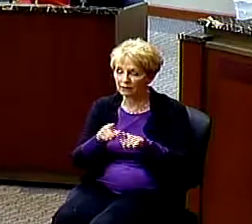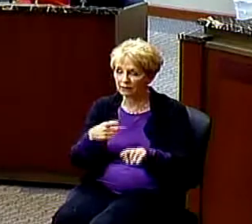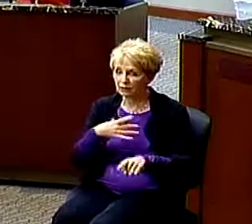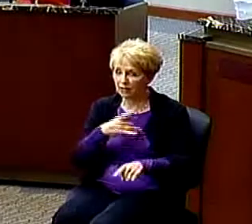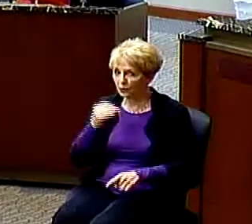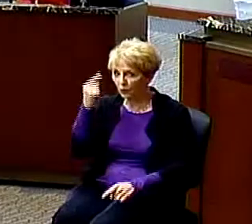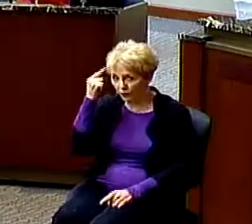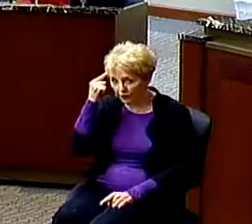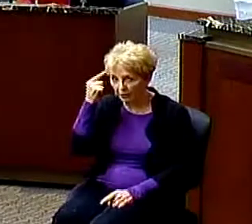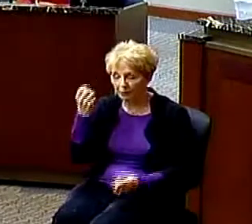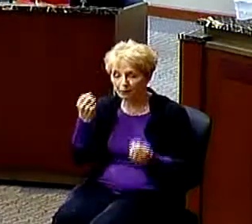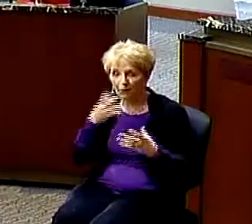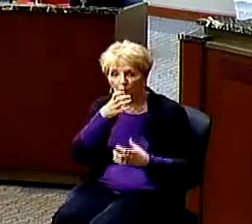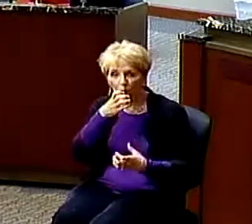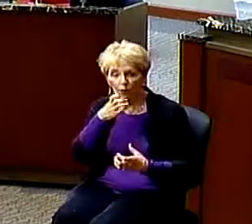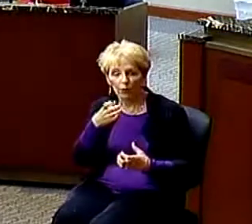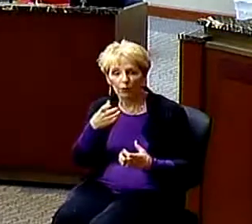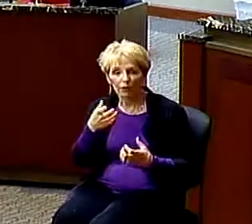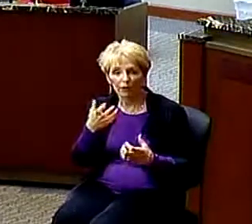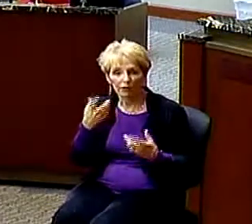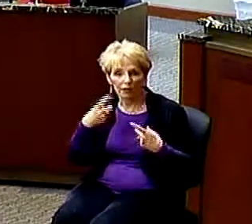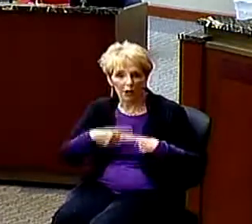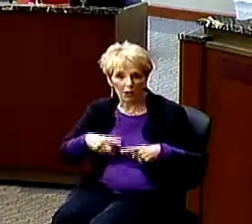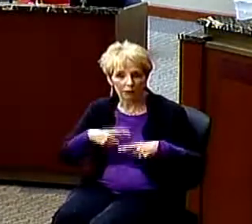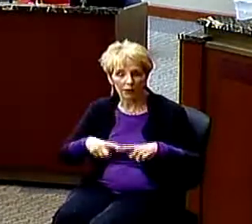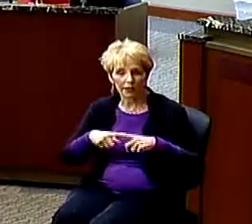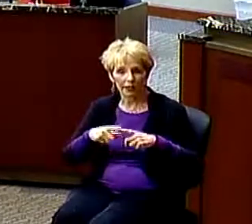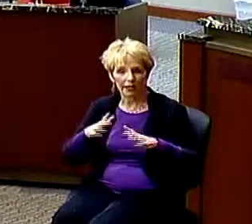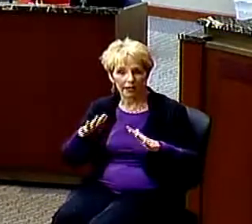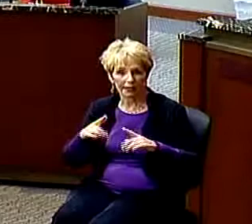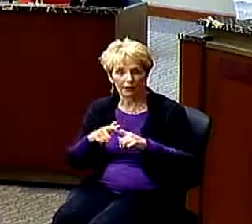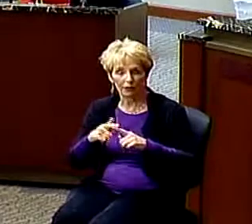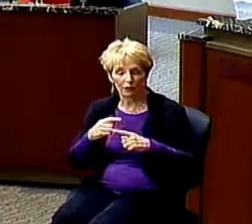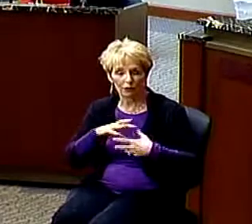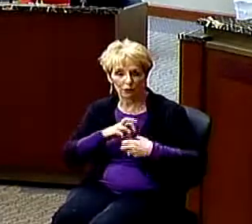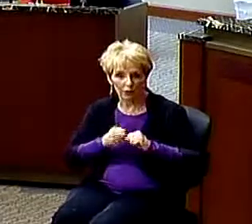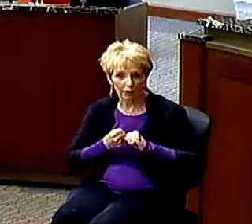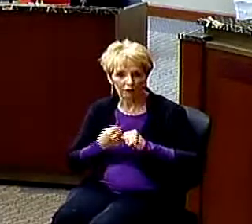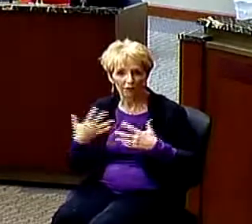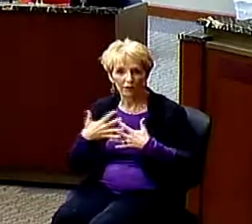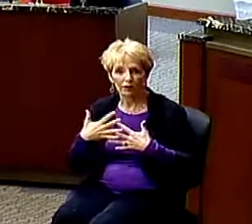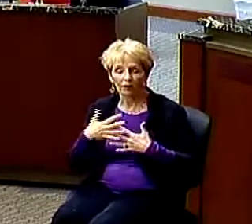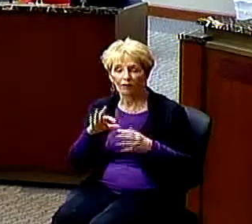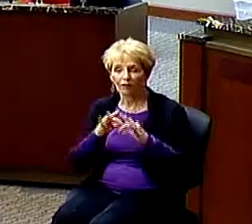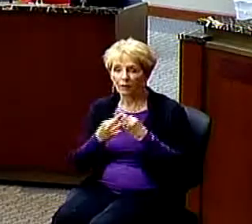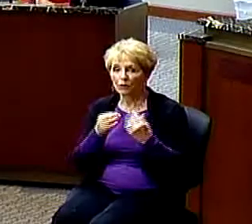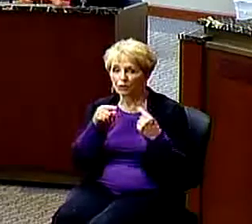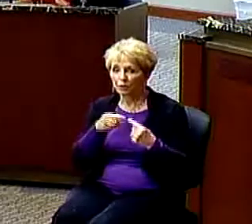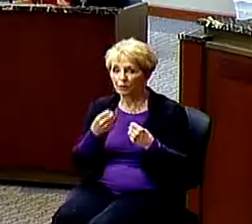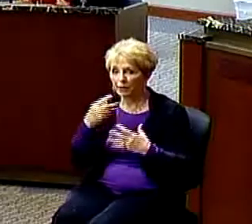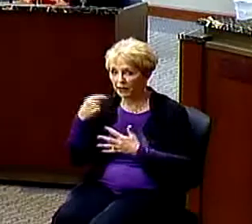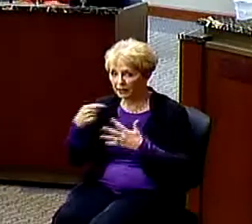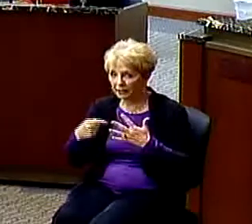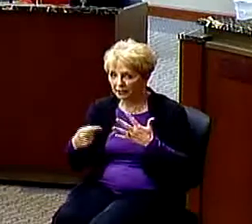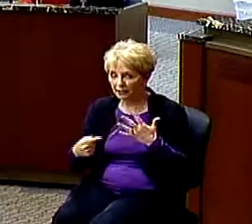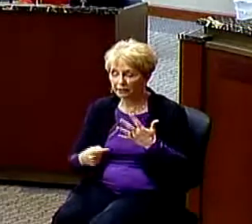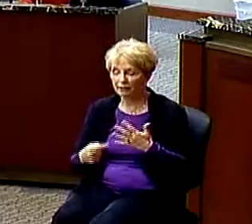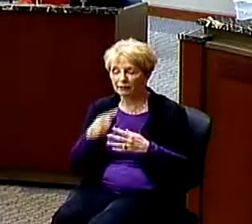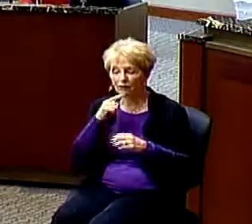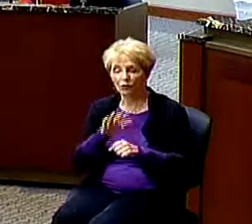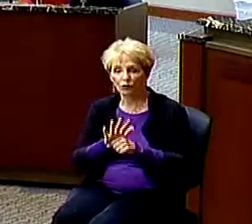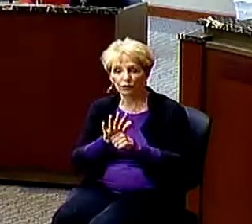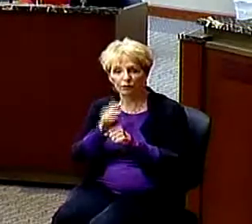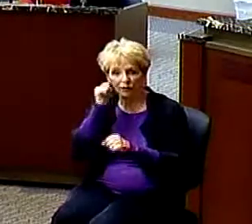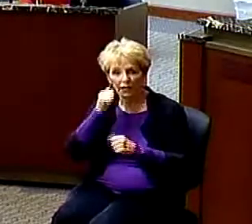think. Many who seek help for depression, anxiety, grief, fear, family struggles, and many other accepted stressors of